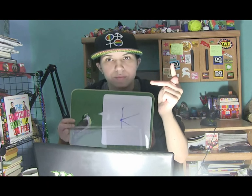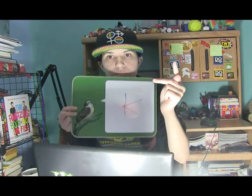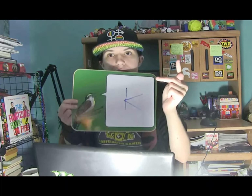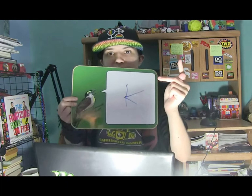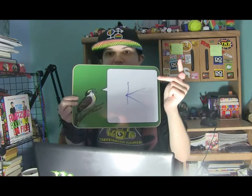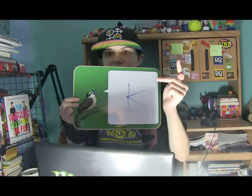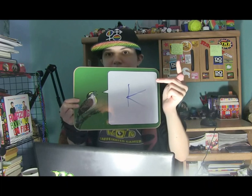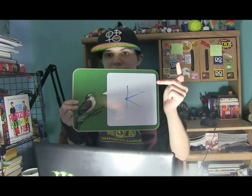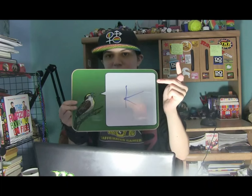And that's K.